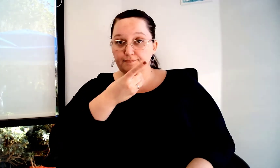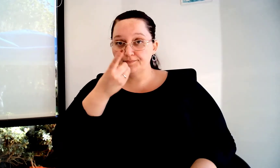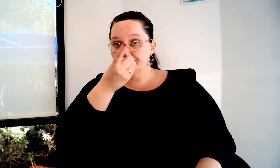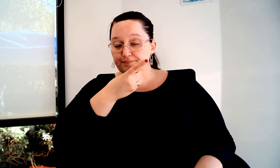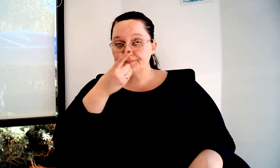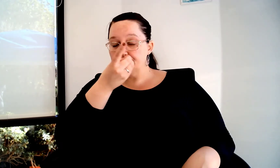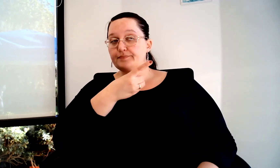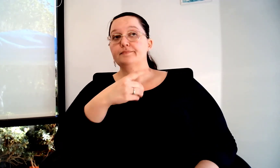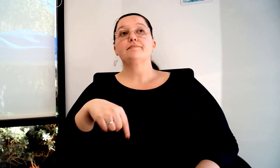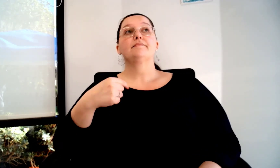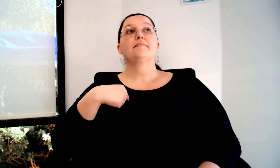D circling the mouth.